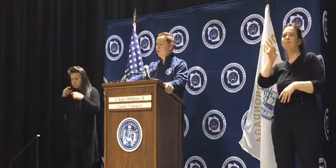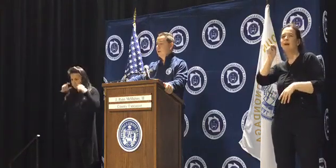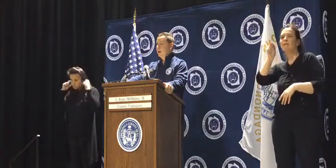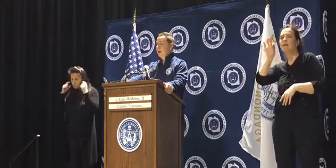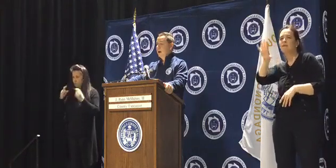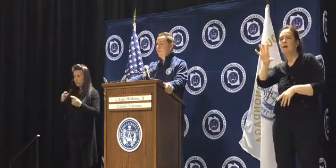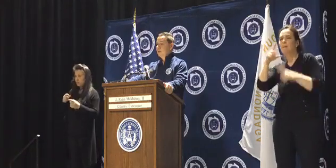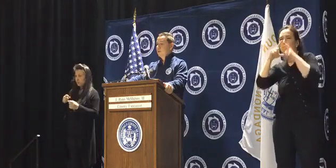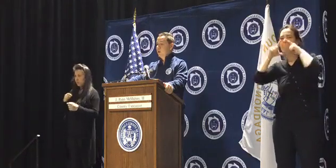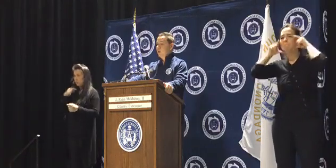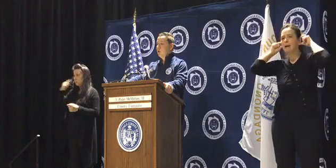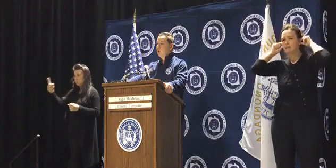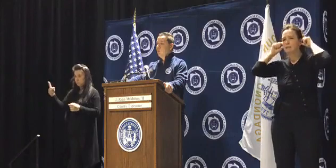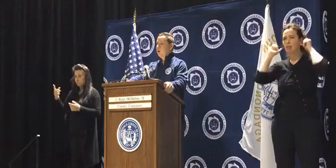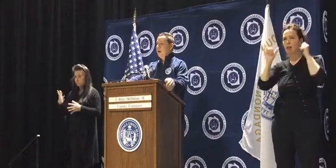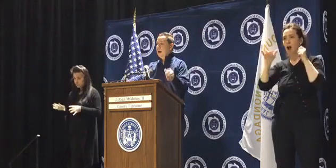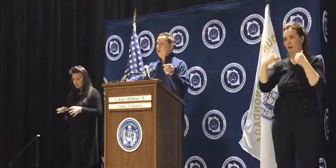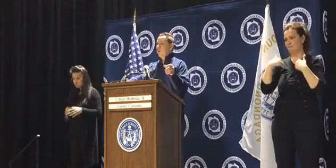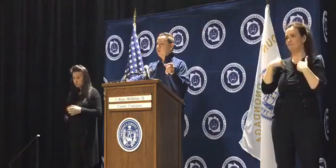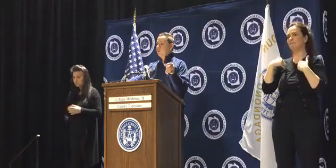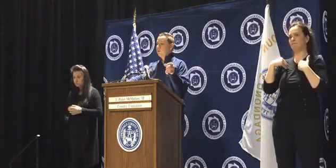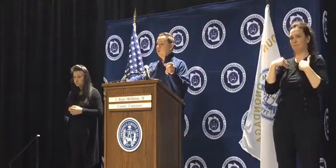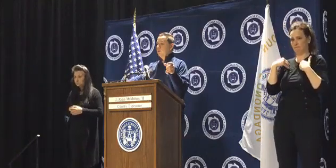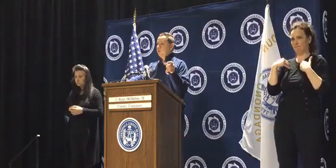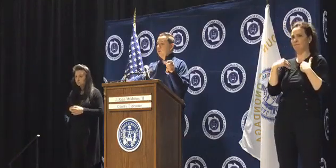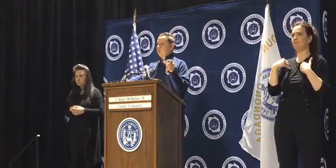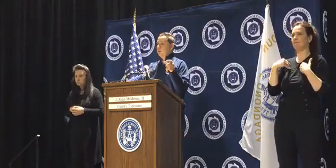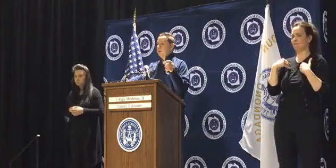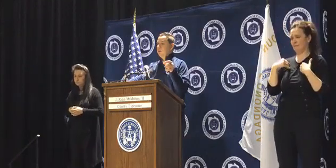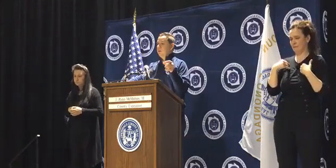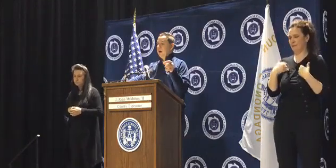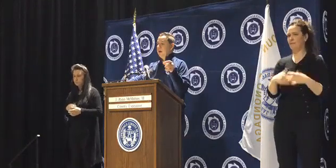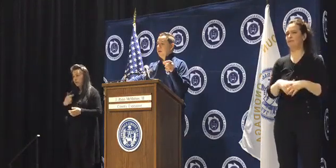money. And so we're not going to